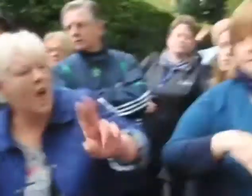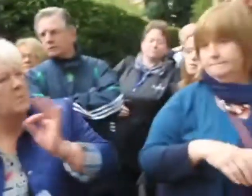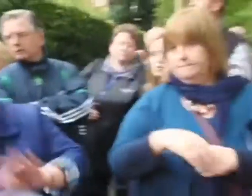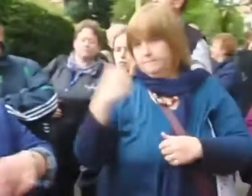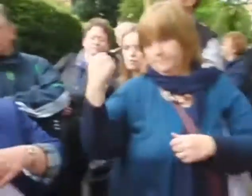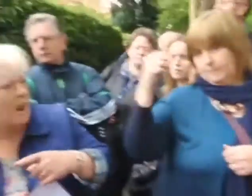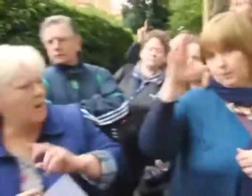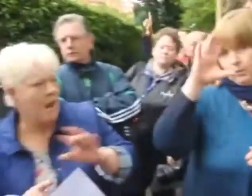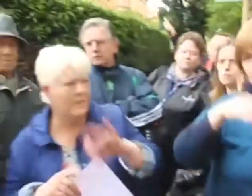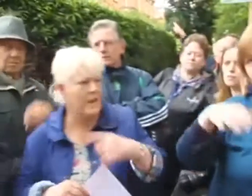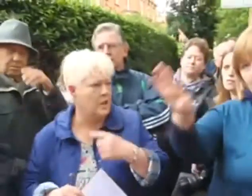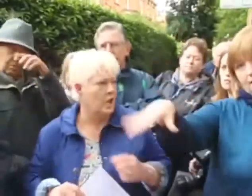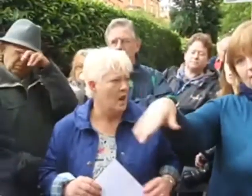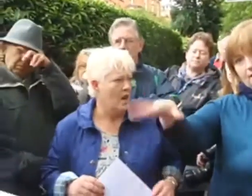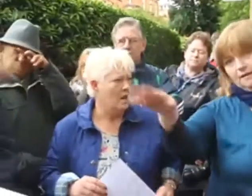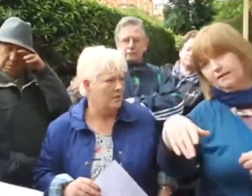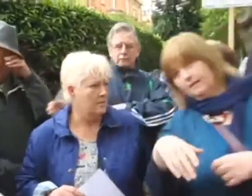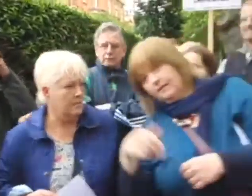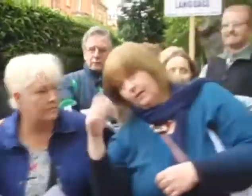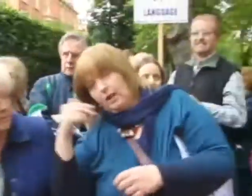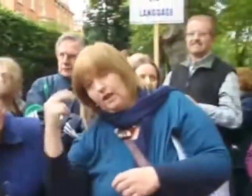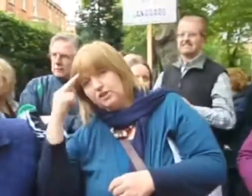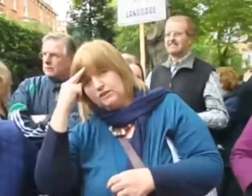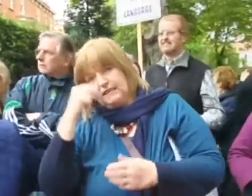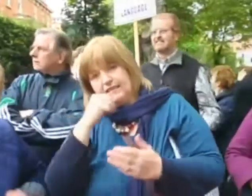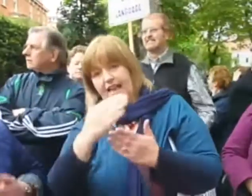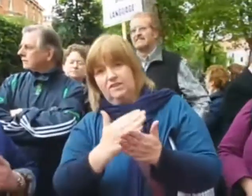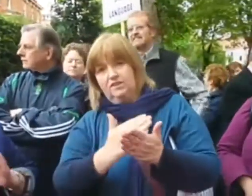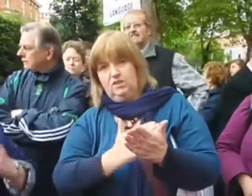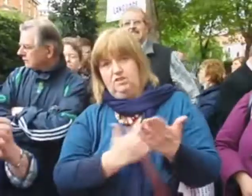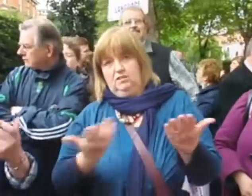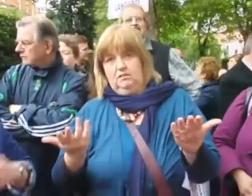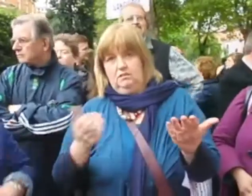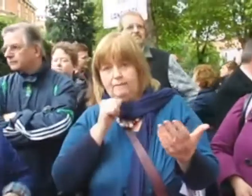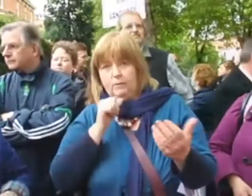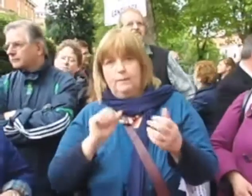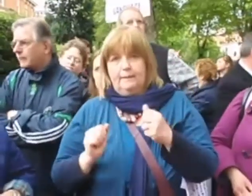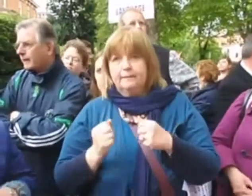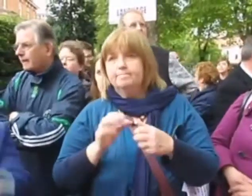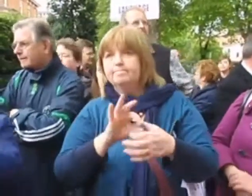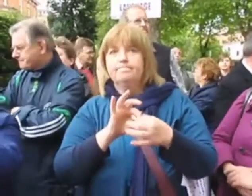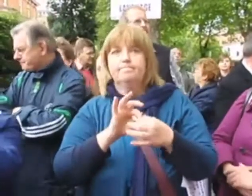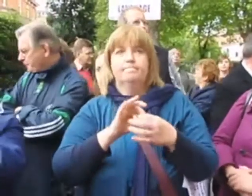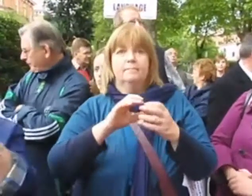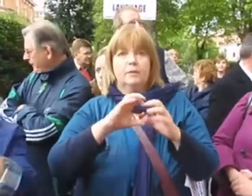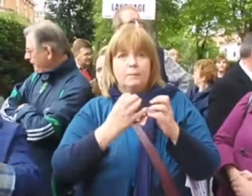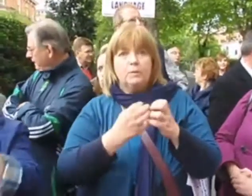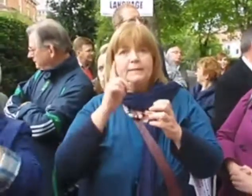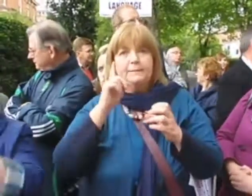So we're just here today. So okay. Okay. You mean on the other locations?